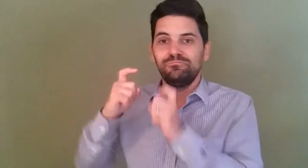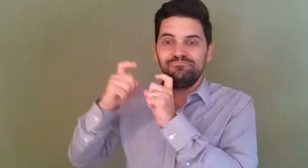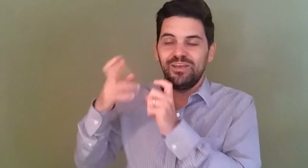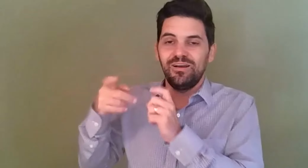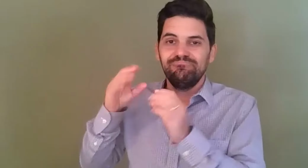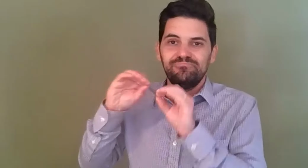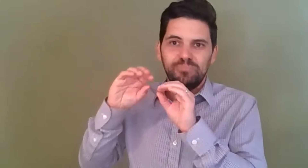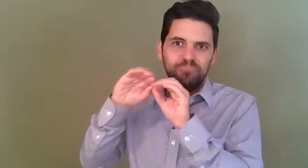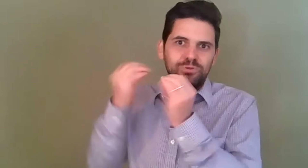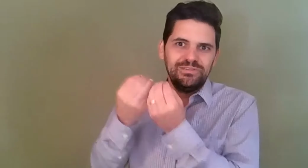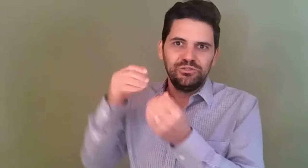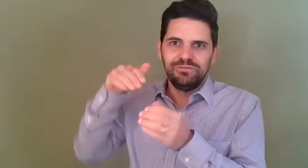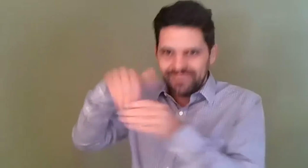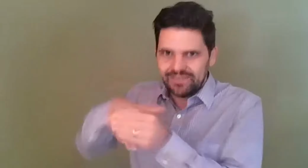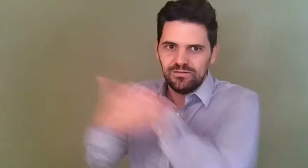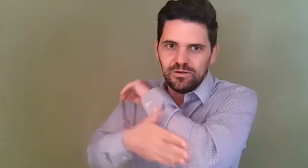individual.